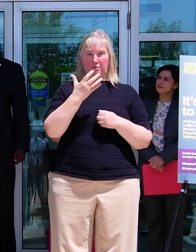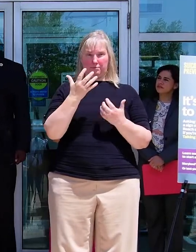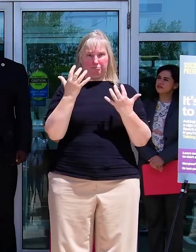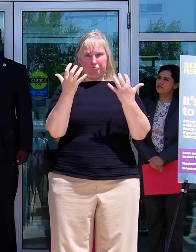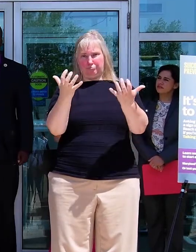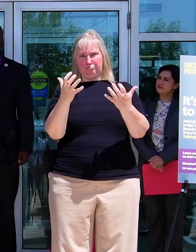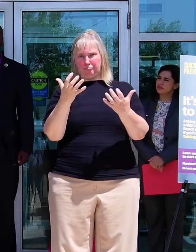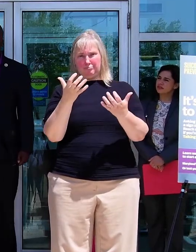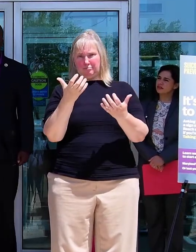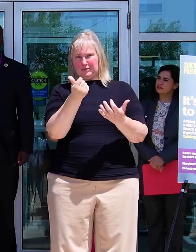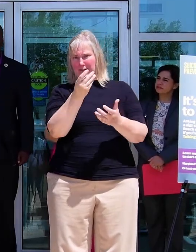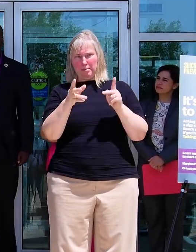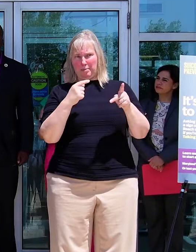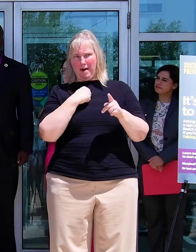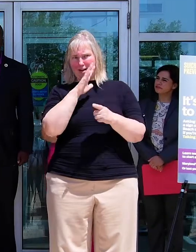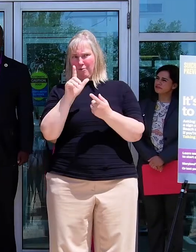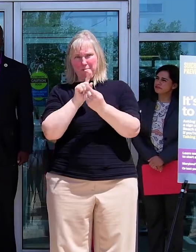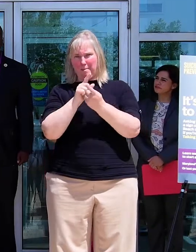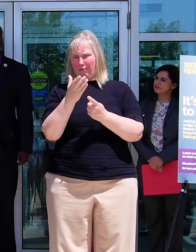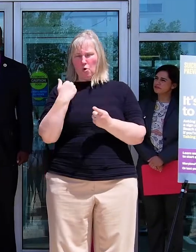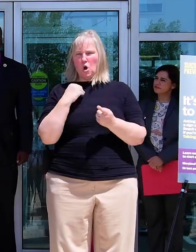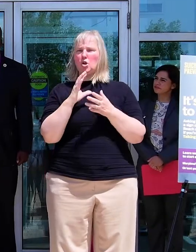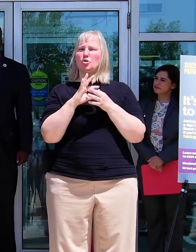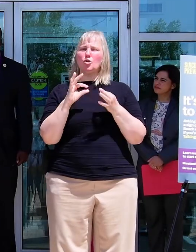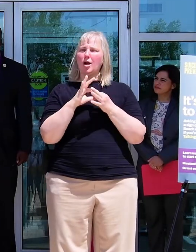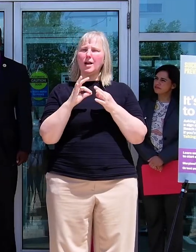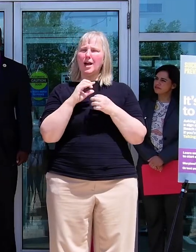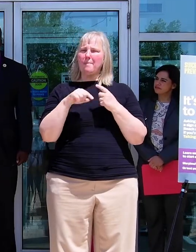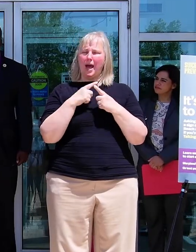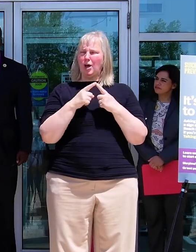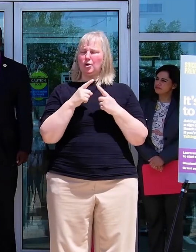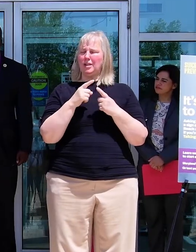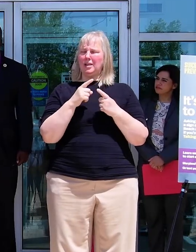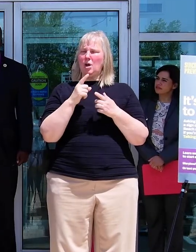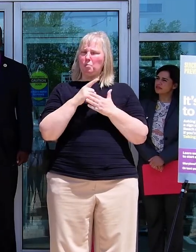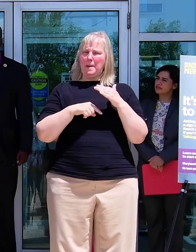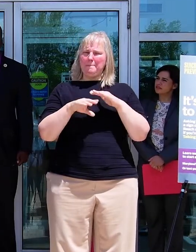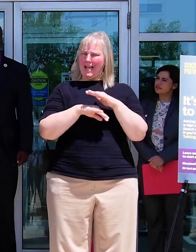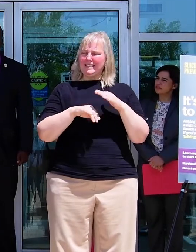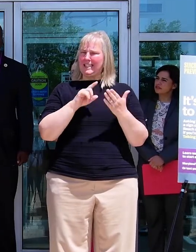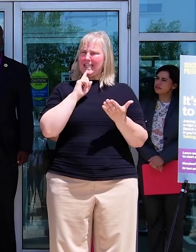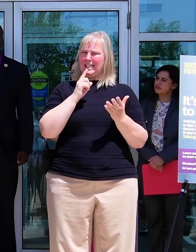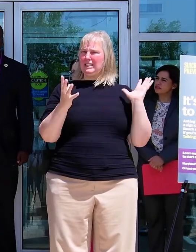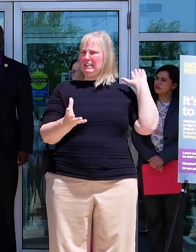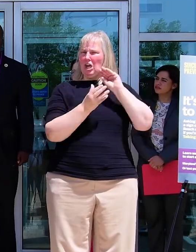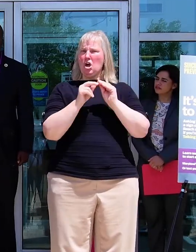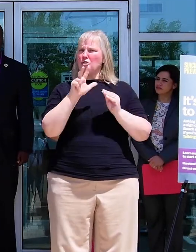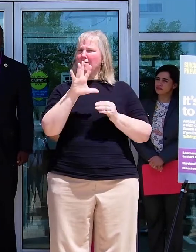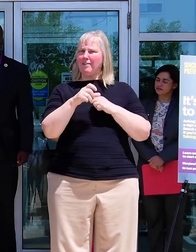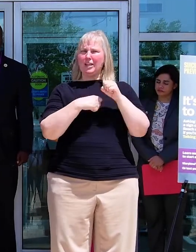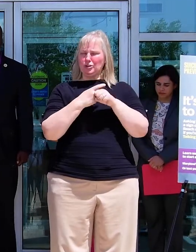before, talking about what basically is like 35 years of internal darkness, but it's also kind of cool.